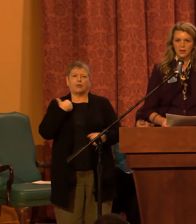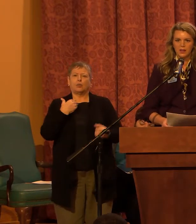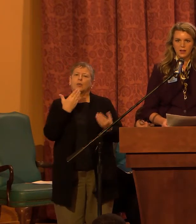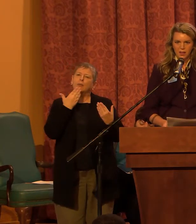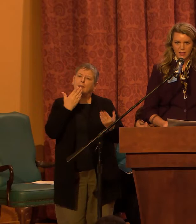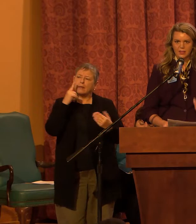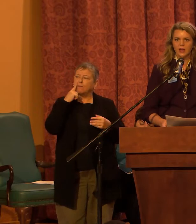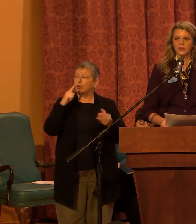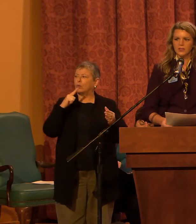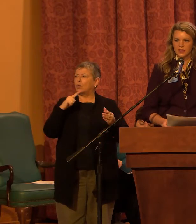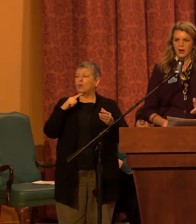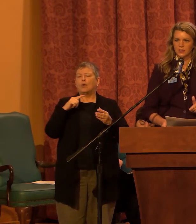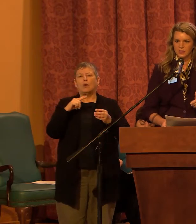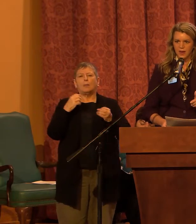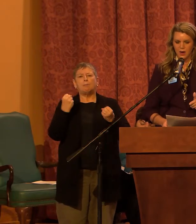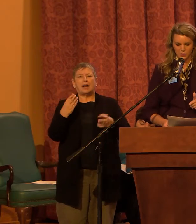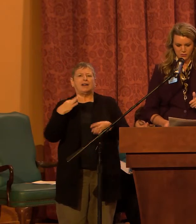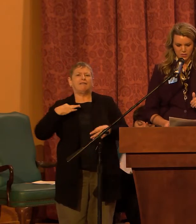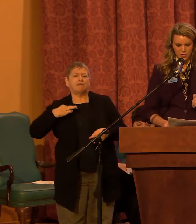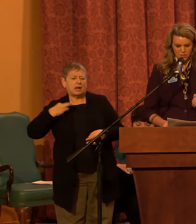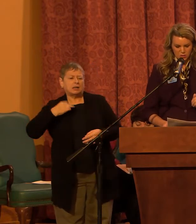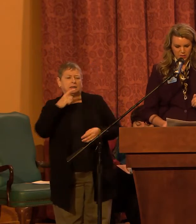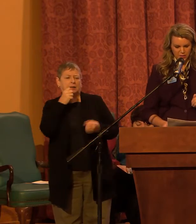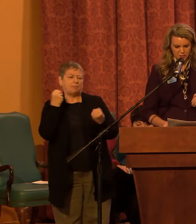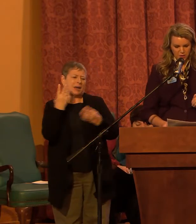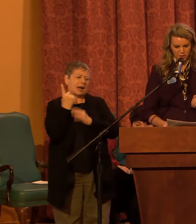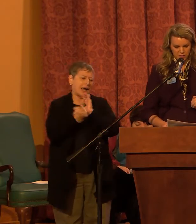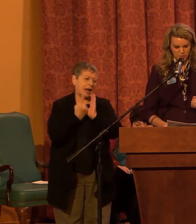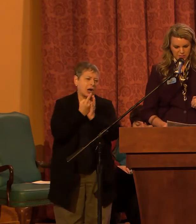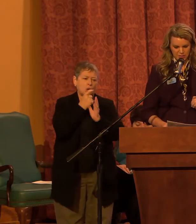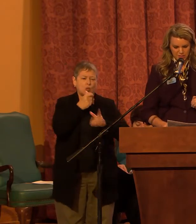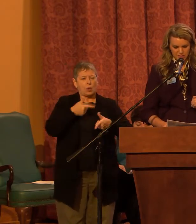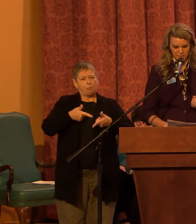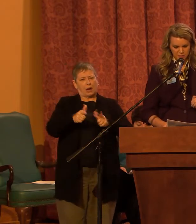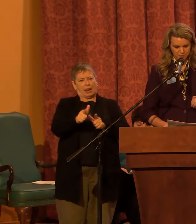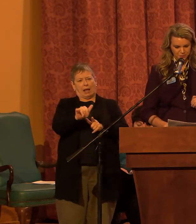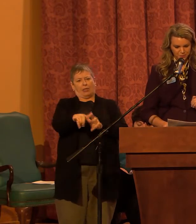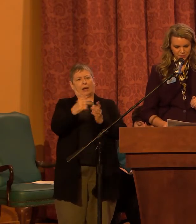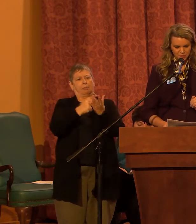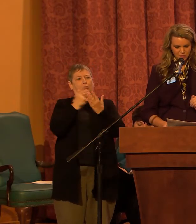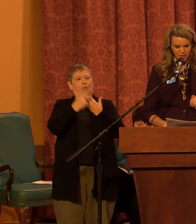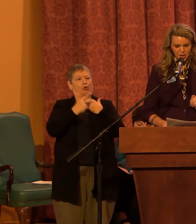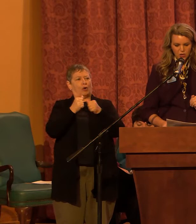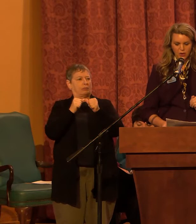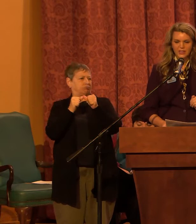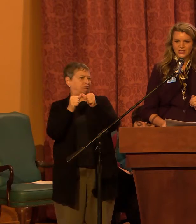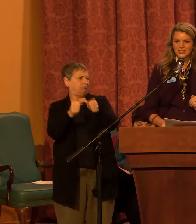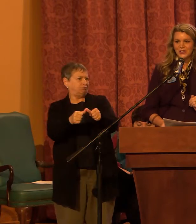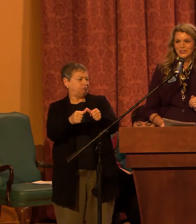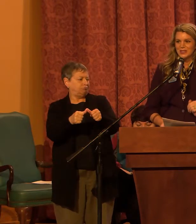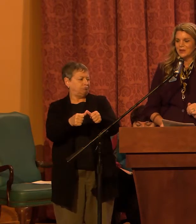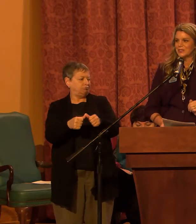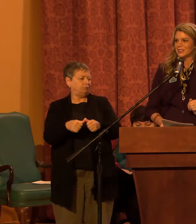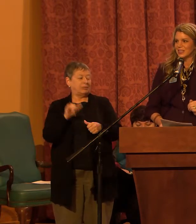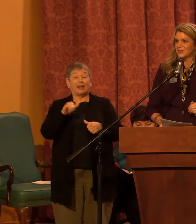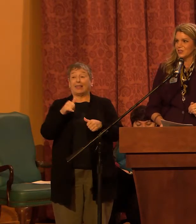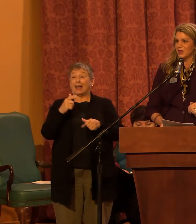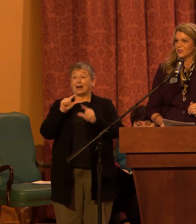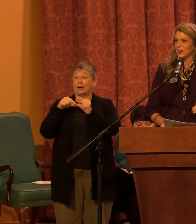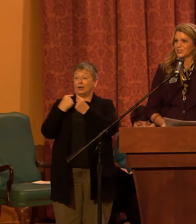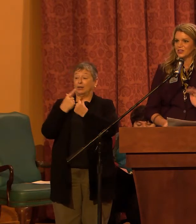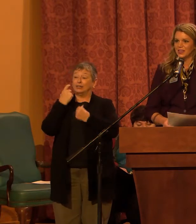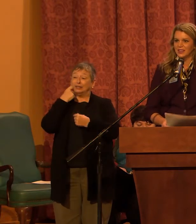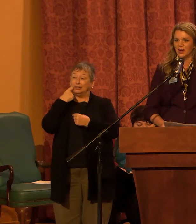contribute hundreds and thousands of hours to allow this program to exist. GREAT just hosted the most